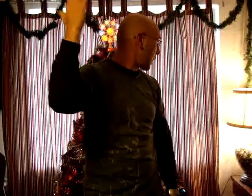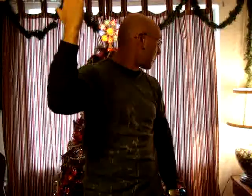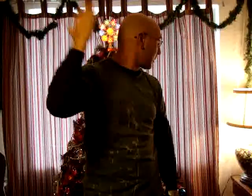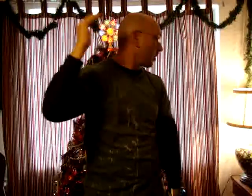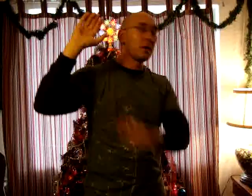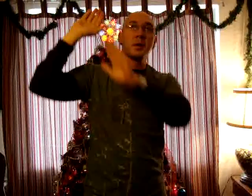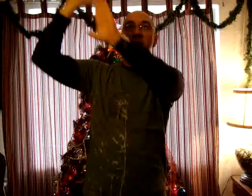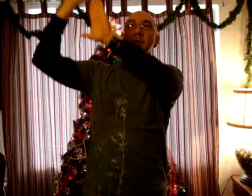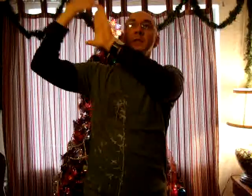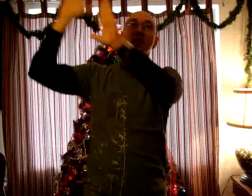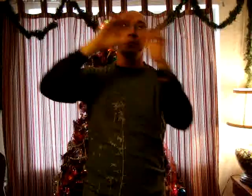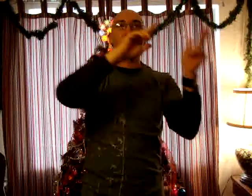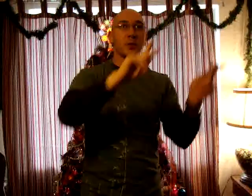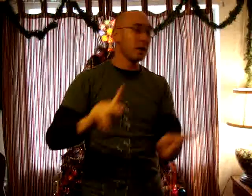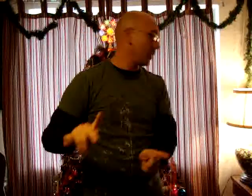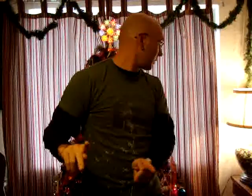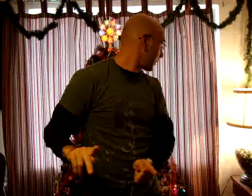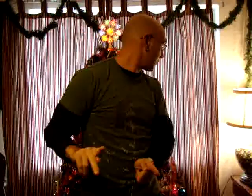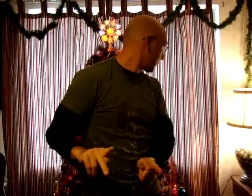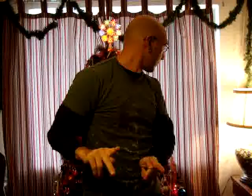had a magnificent plan,